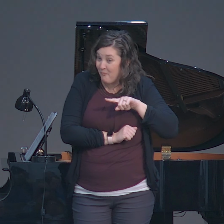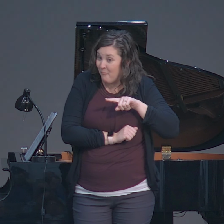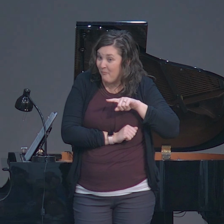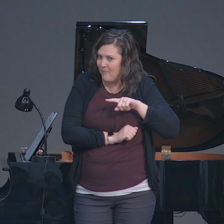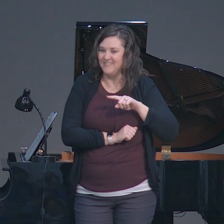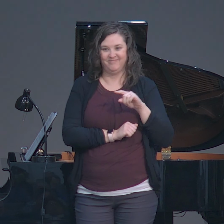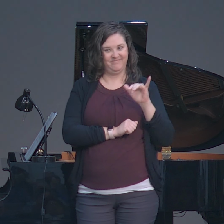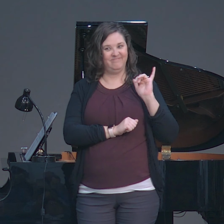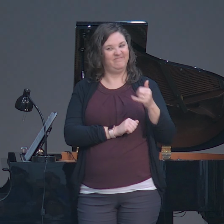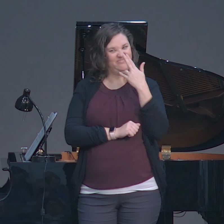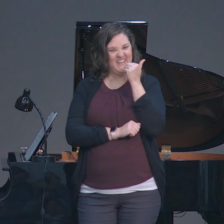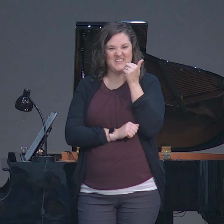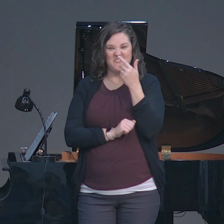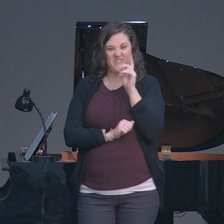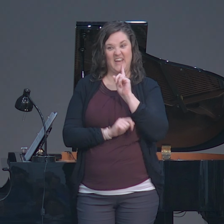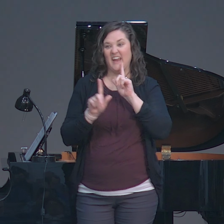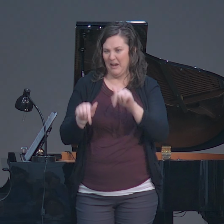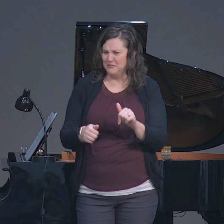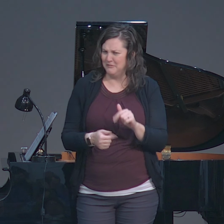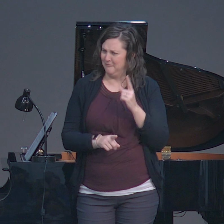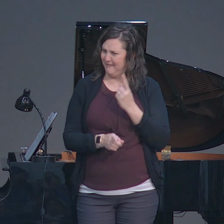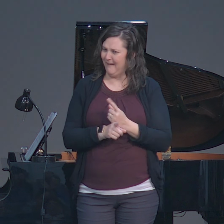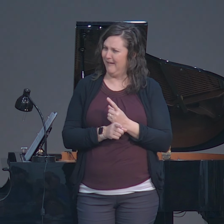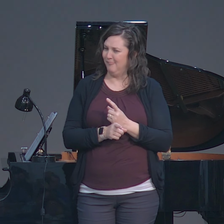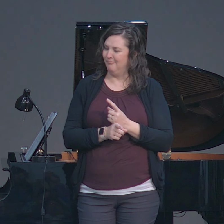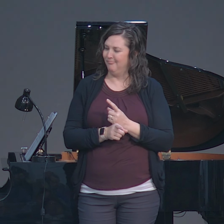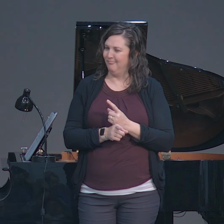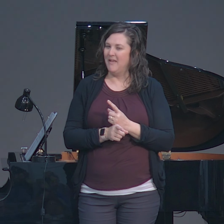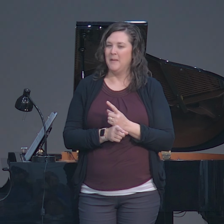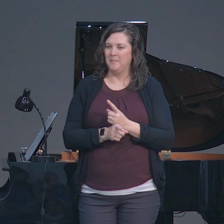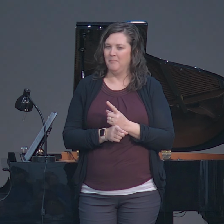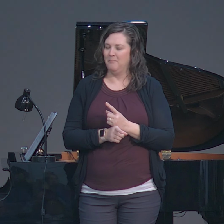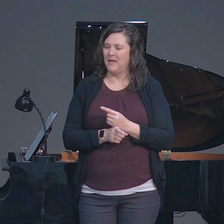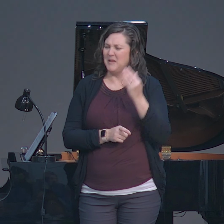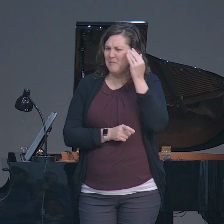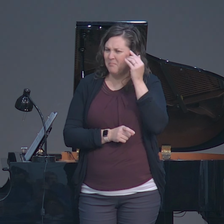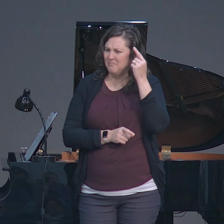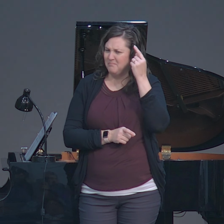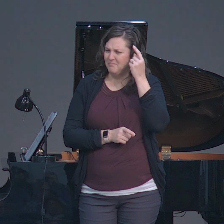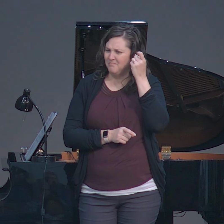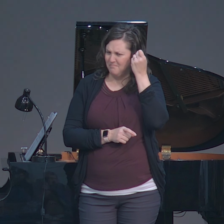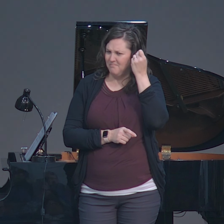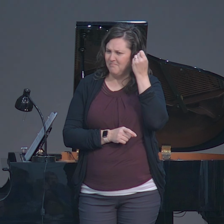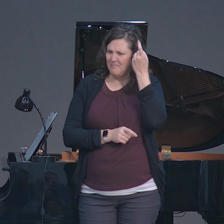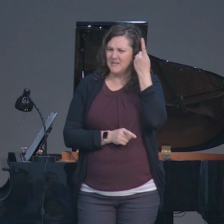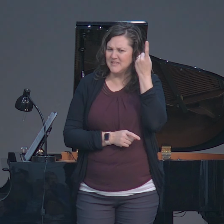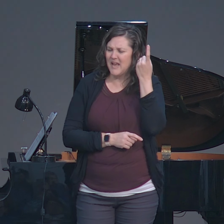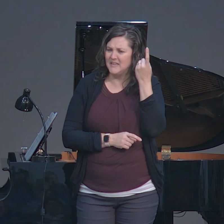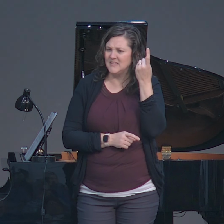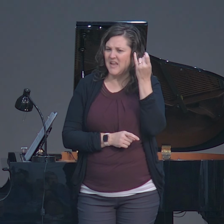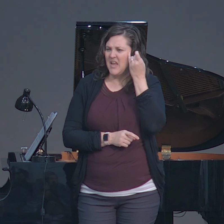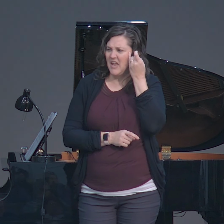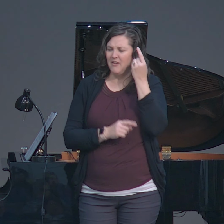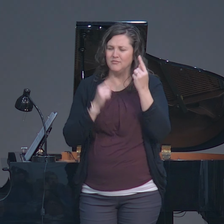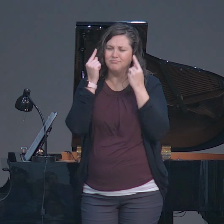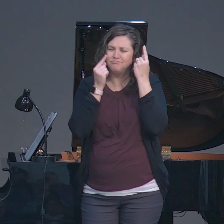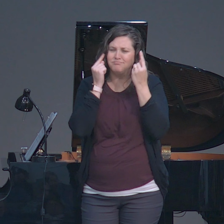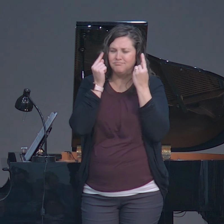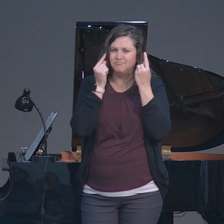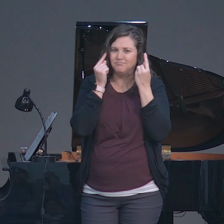That's a funny answer, isn't it? But it makes sense when you really think about it. In Jesus' day, weddings were really